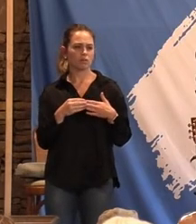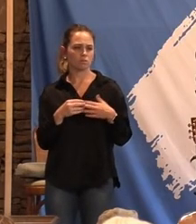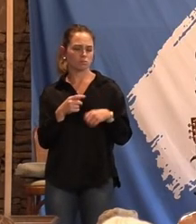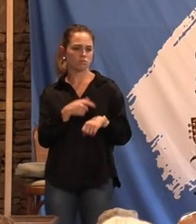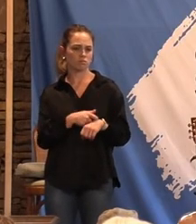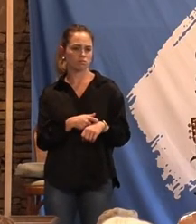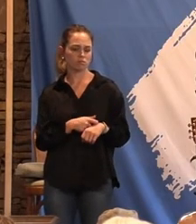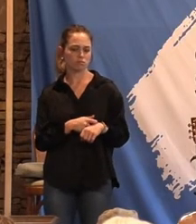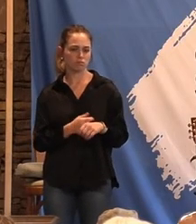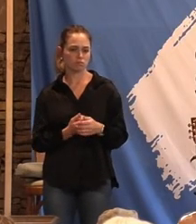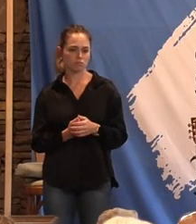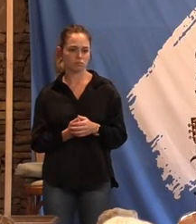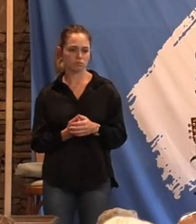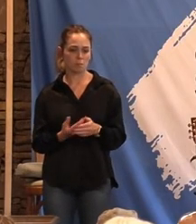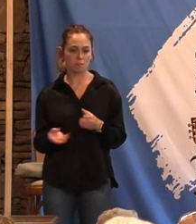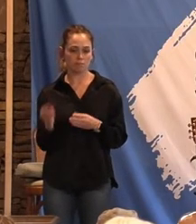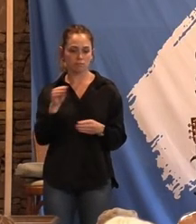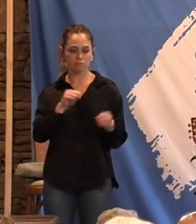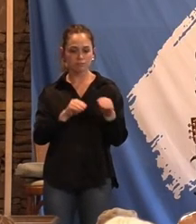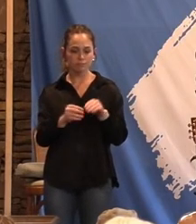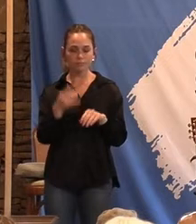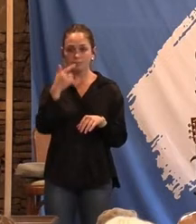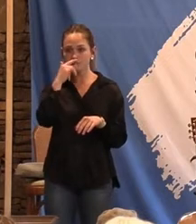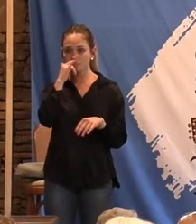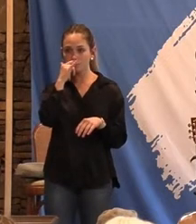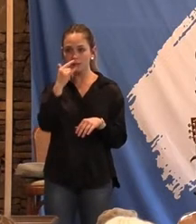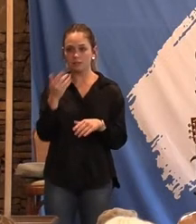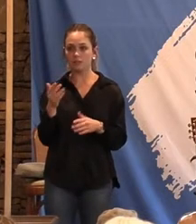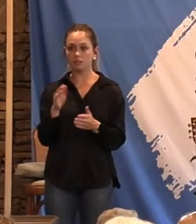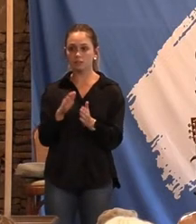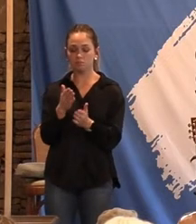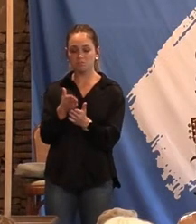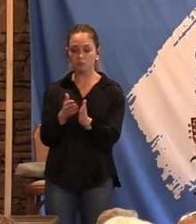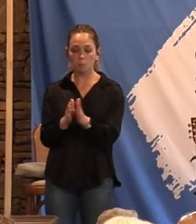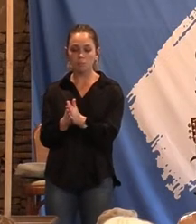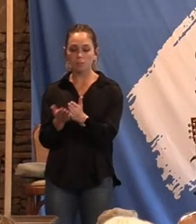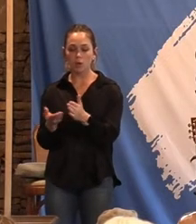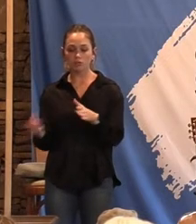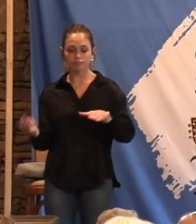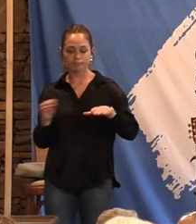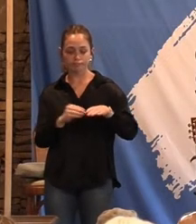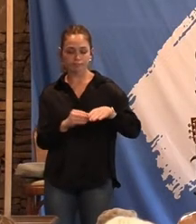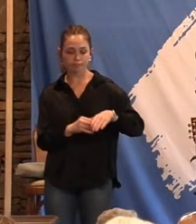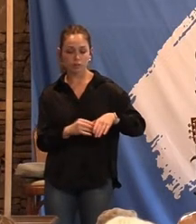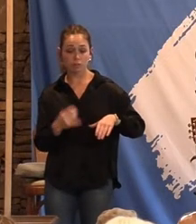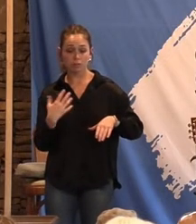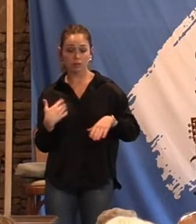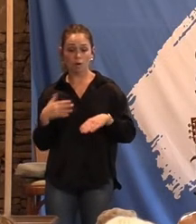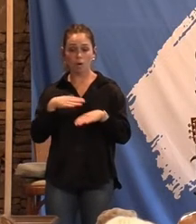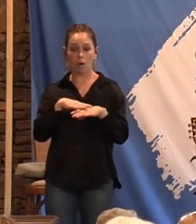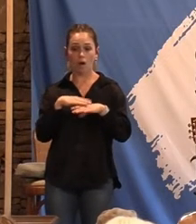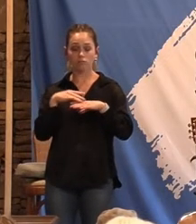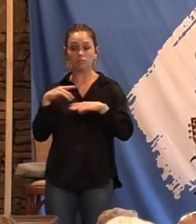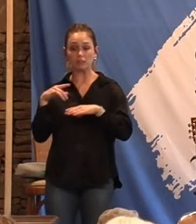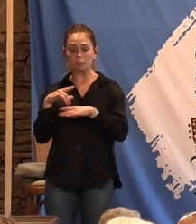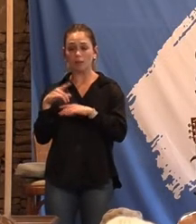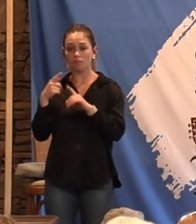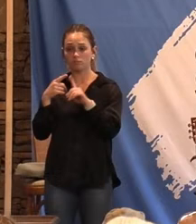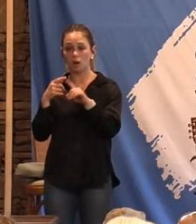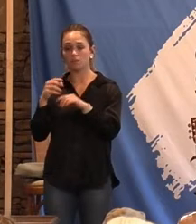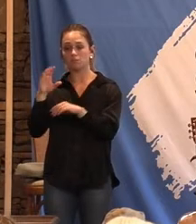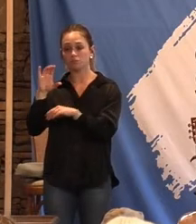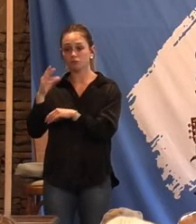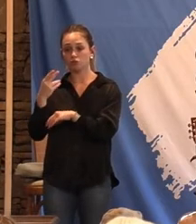time. I packed up my kids, I packed up some books, and my kids and I got on an airplane from Charlotte